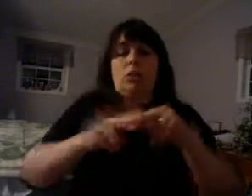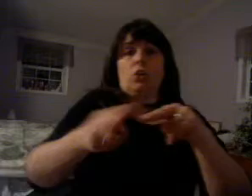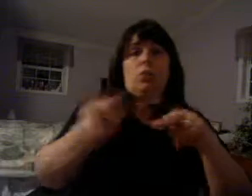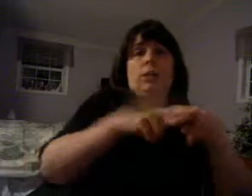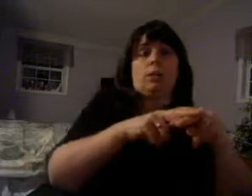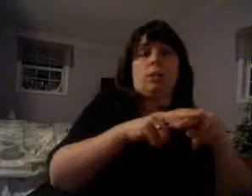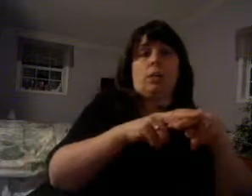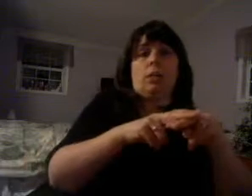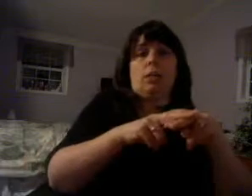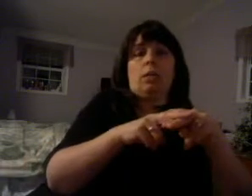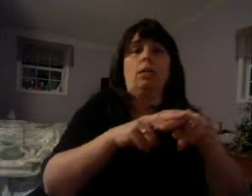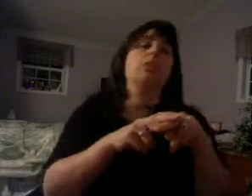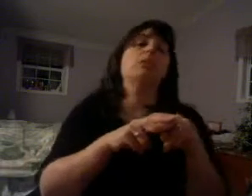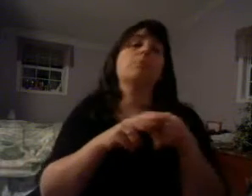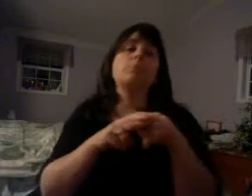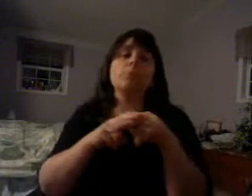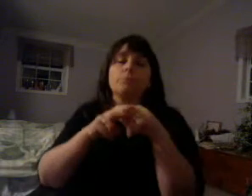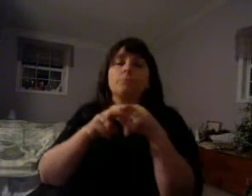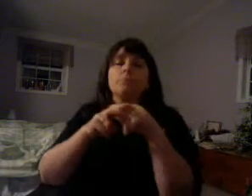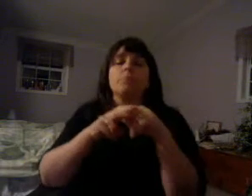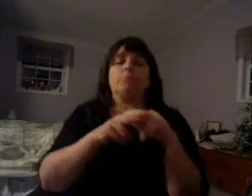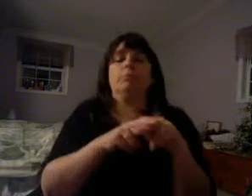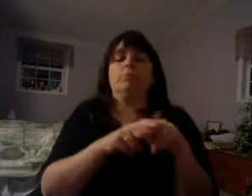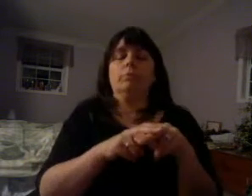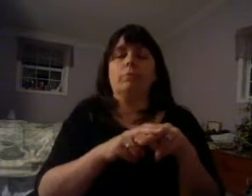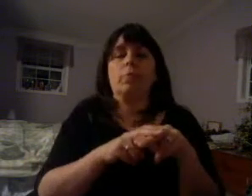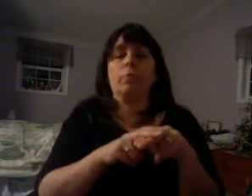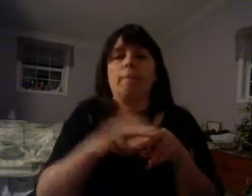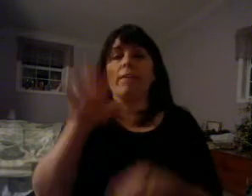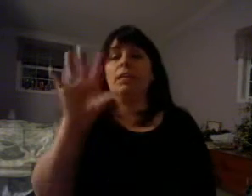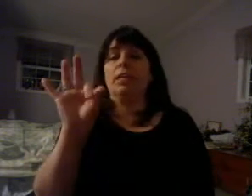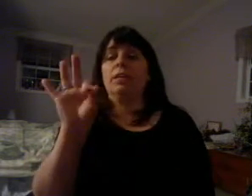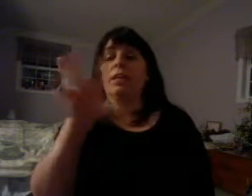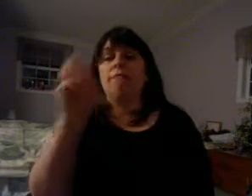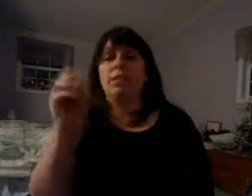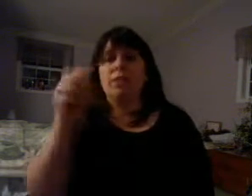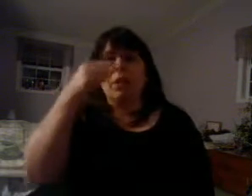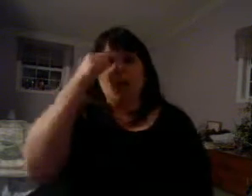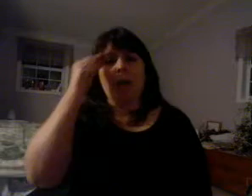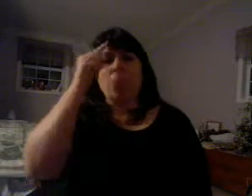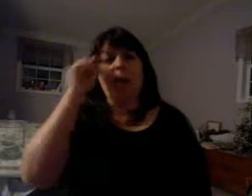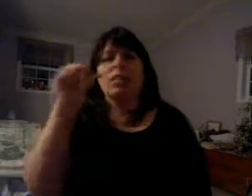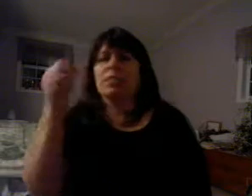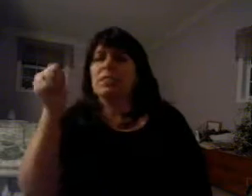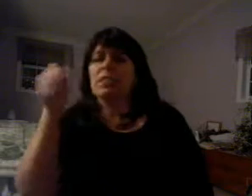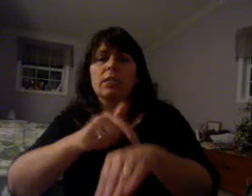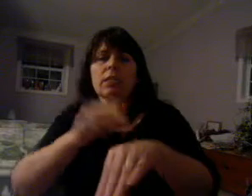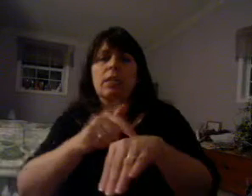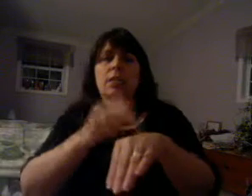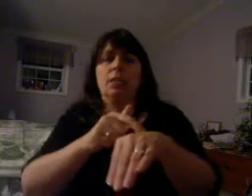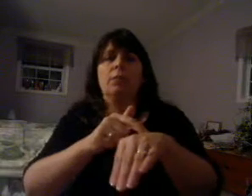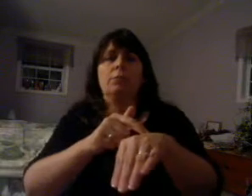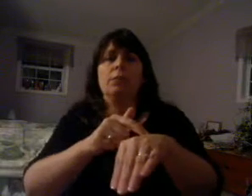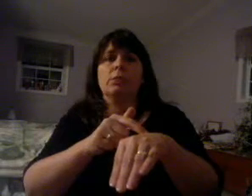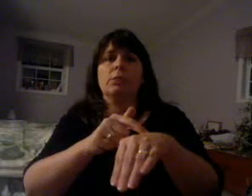rates decreased. We closed the gap. In 1950, blacks were 10 times more likely to commit a homicide or to be involved